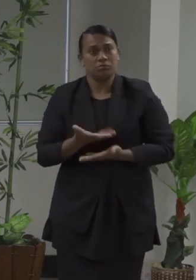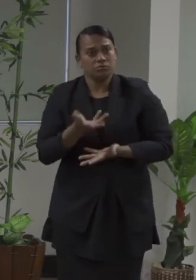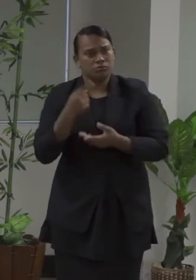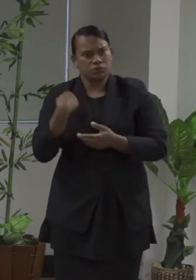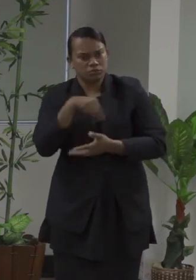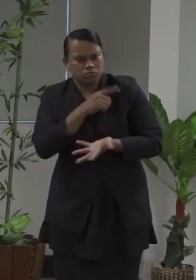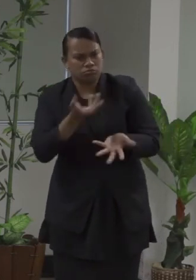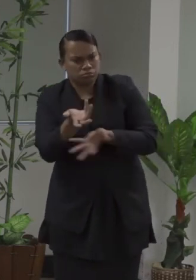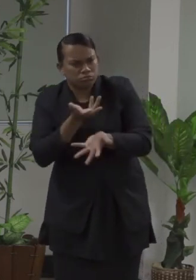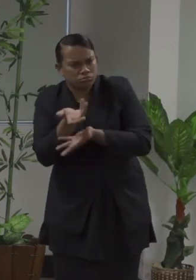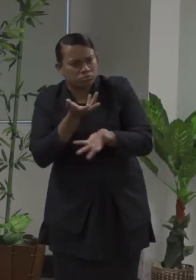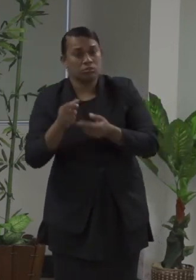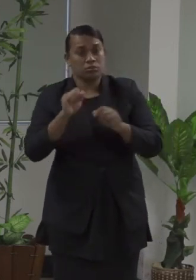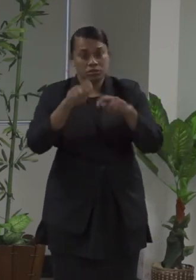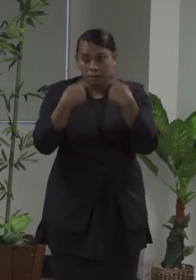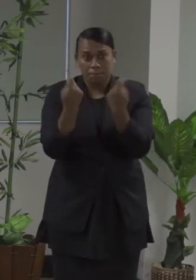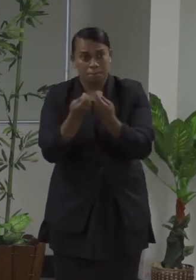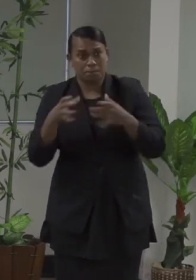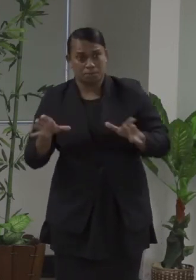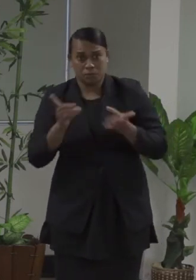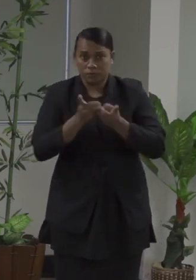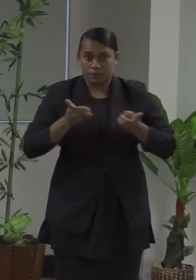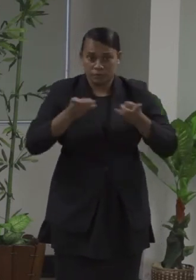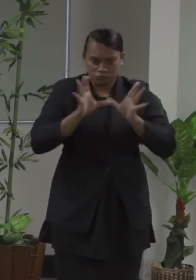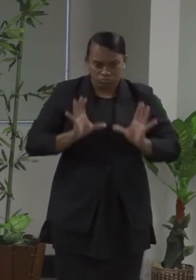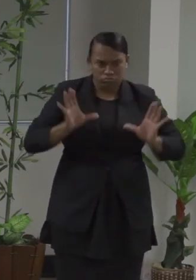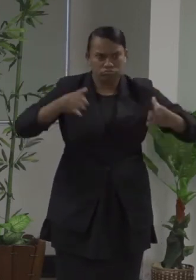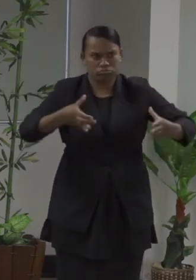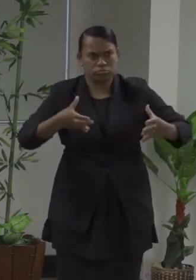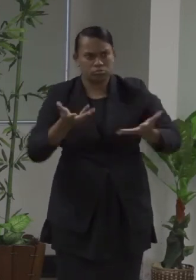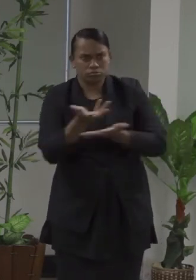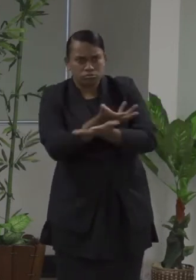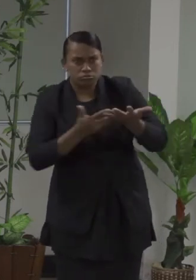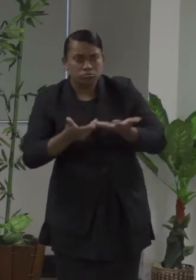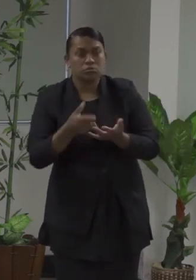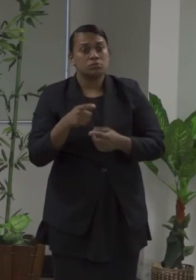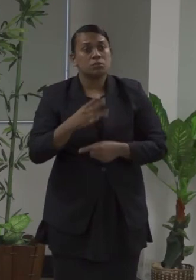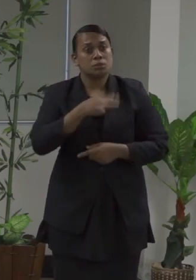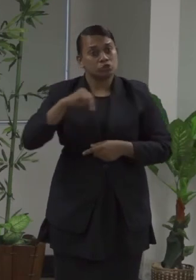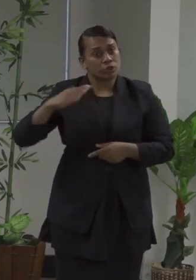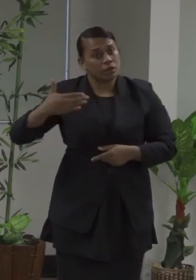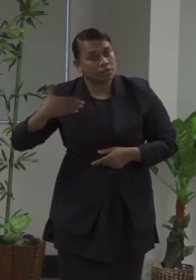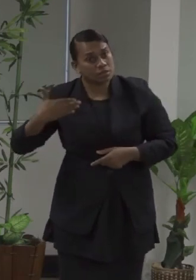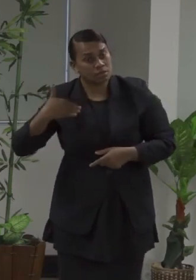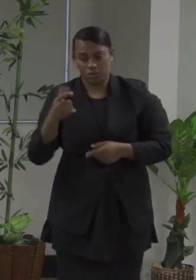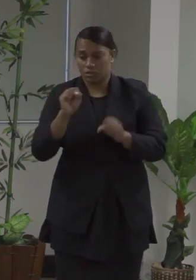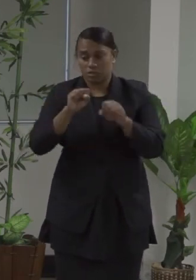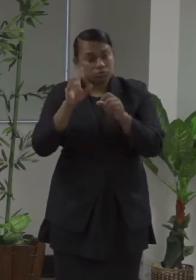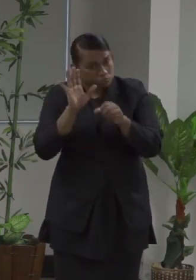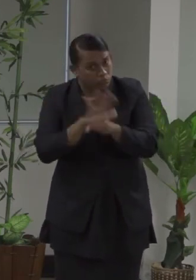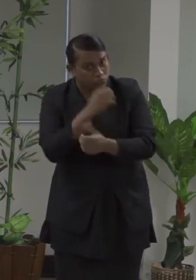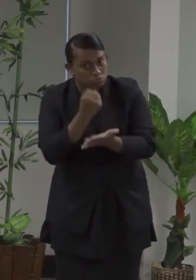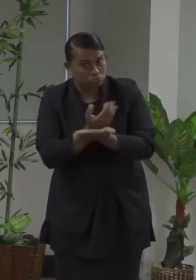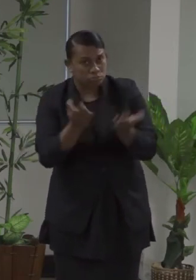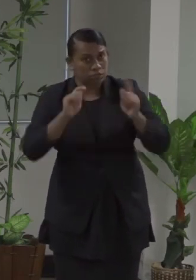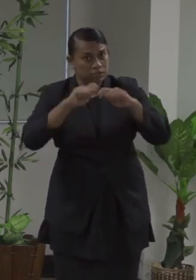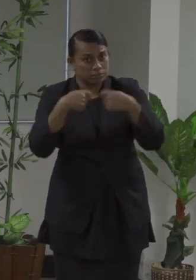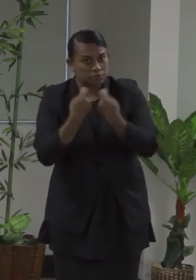the divisional commissioner and the divisional health teams, to ensure that we get